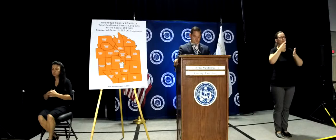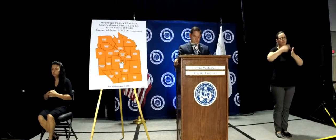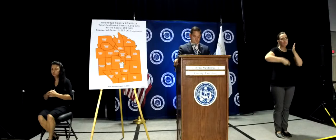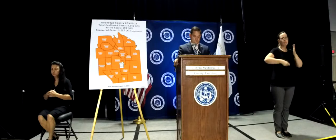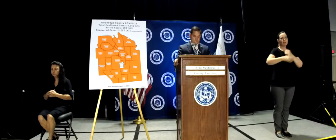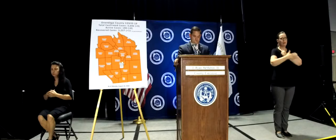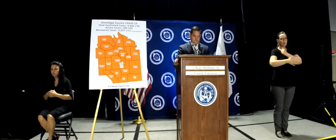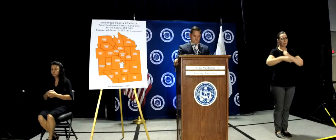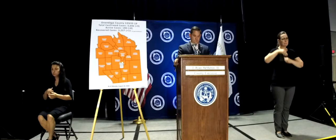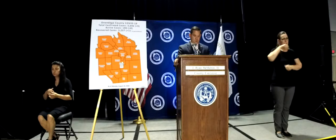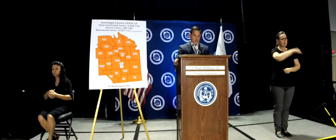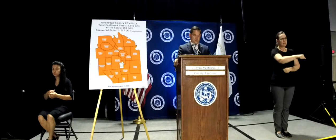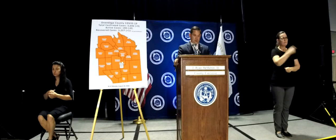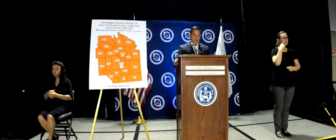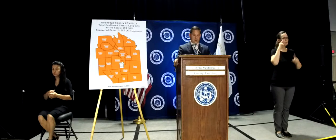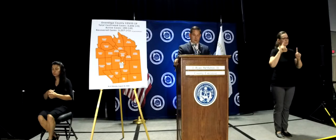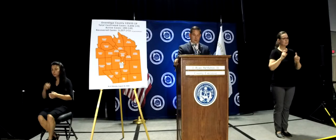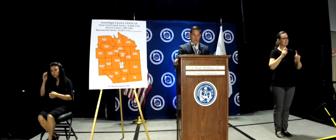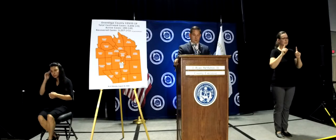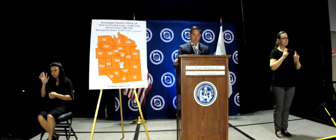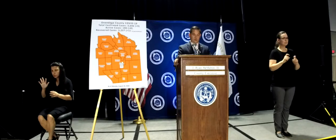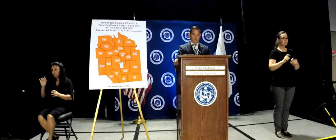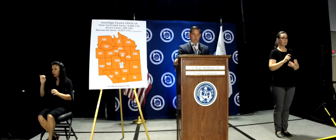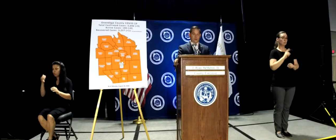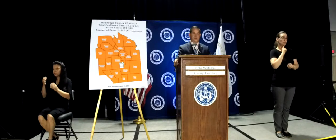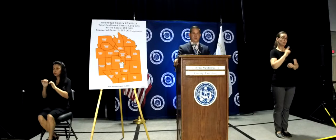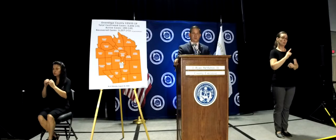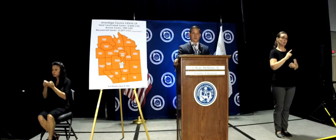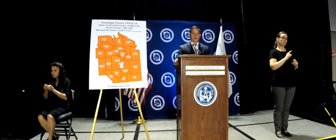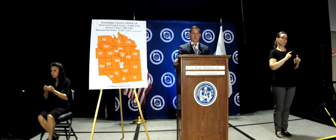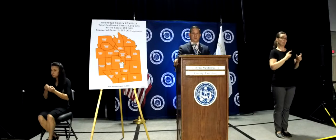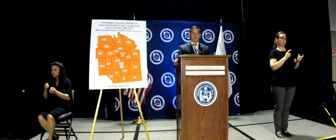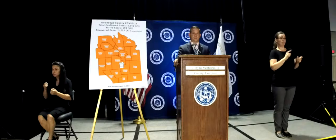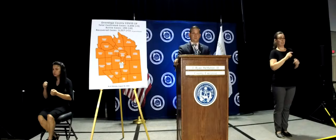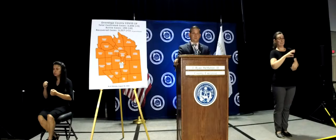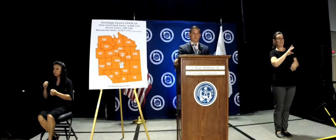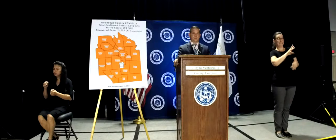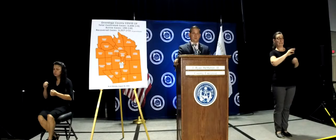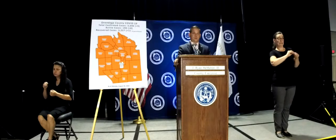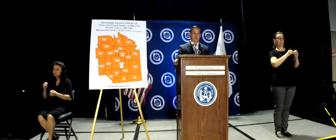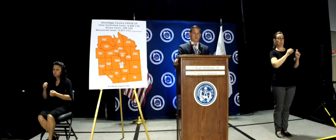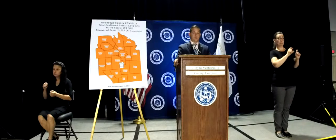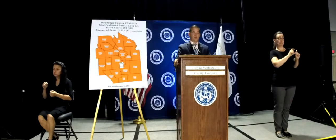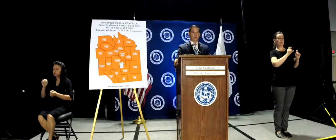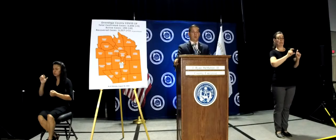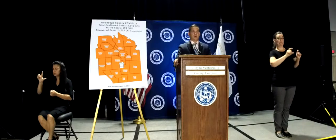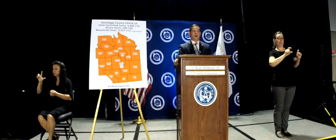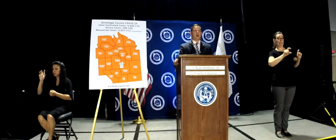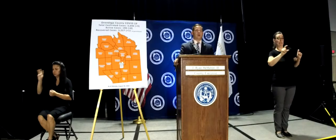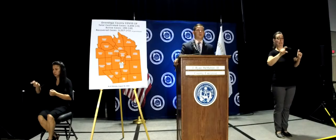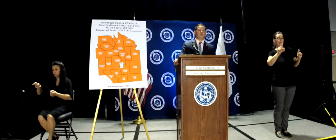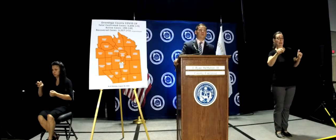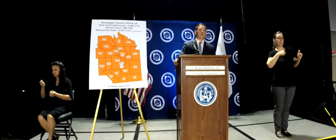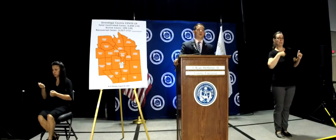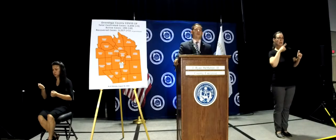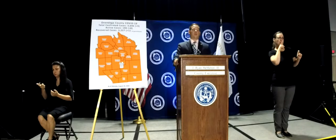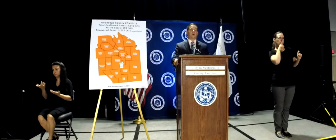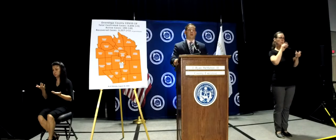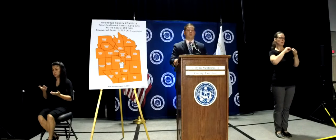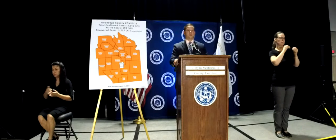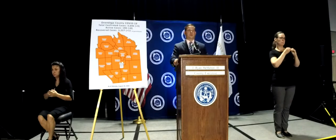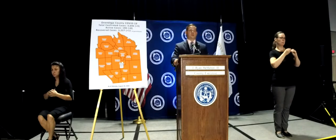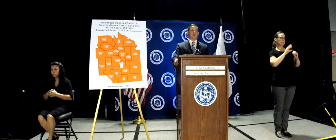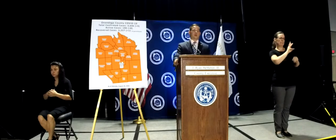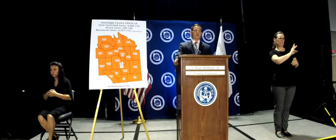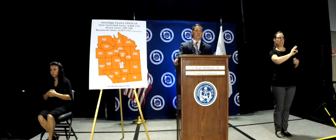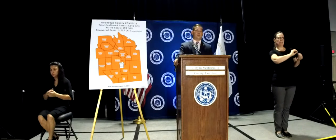It's a lot of gap. It's a lot. That's how serious we're taking this, and so we put everybody